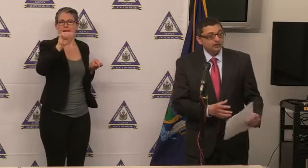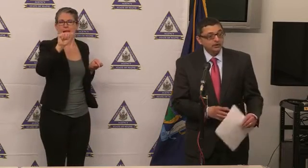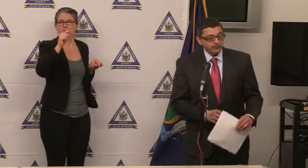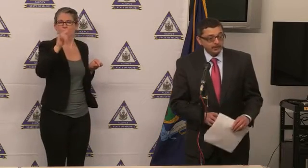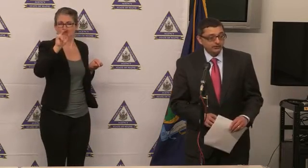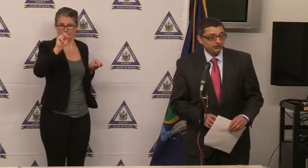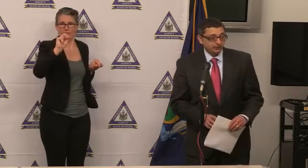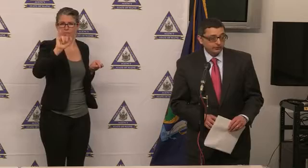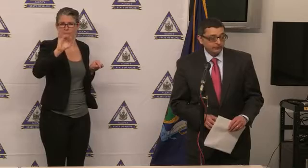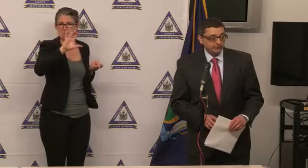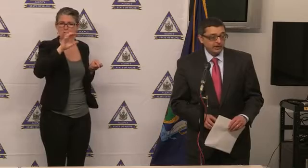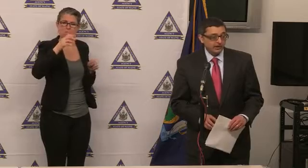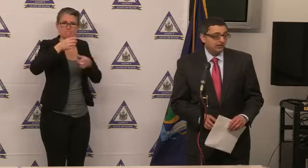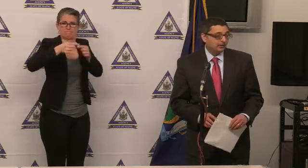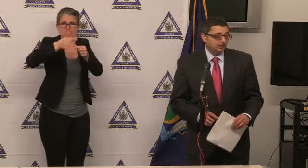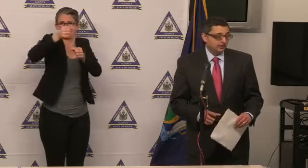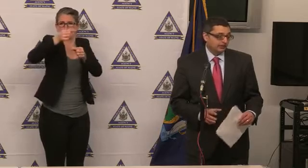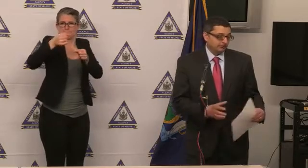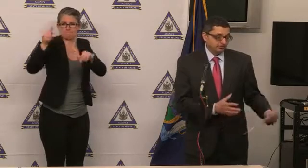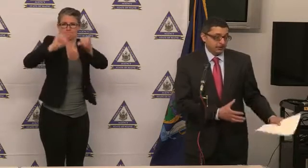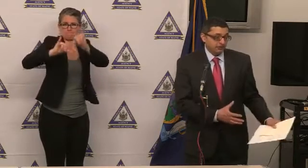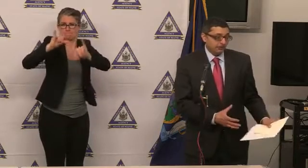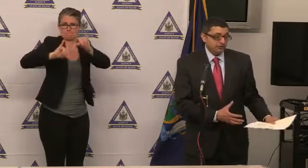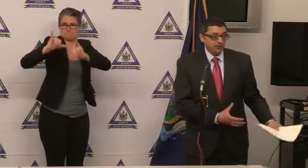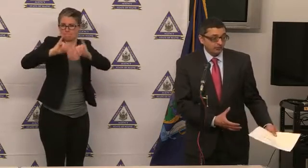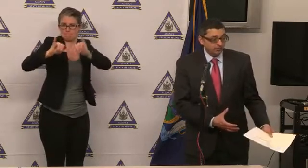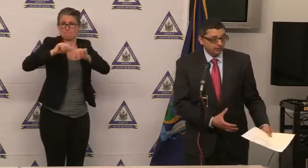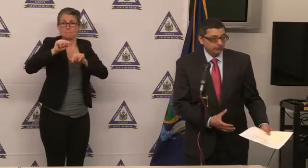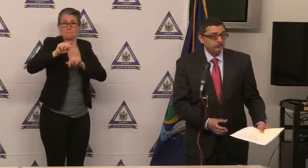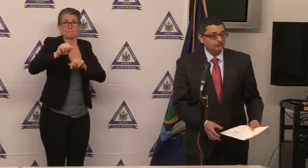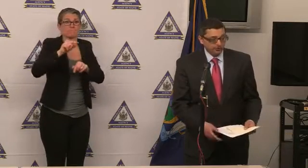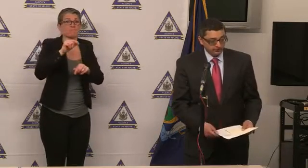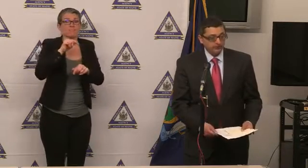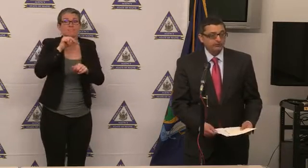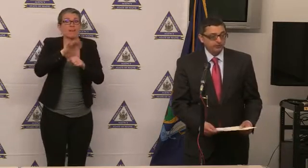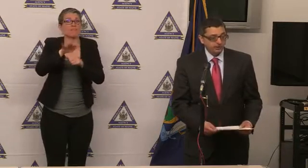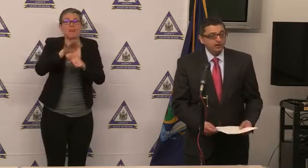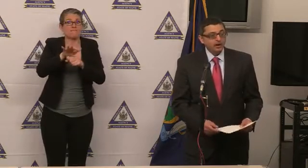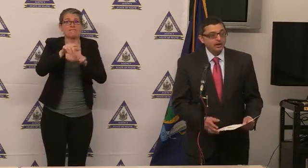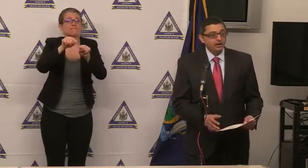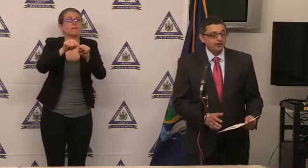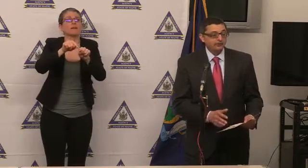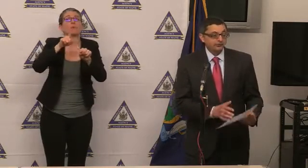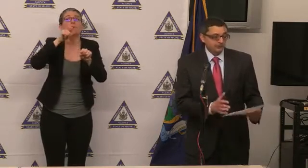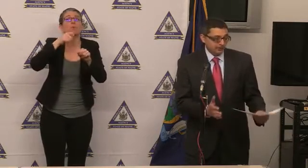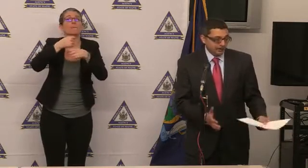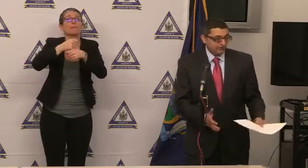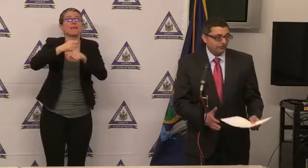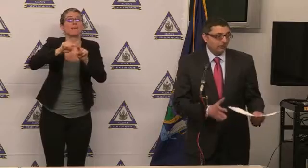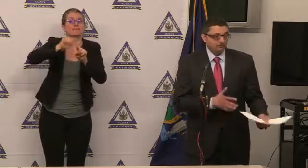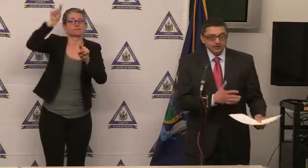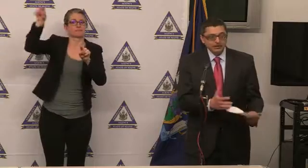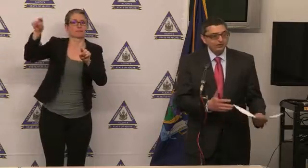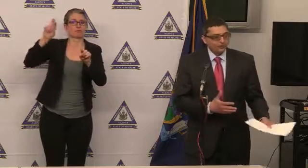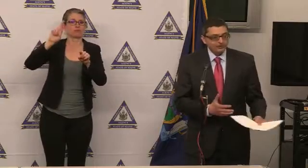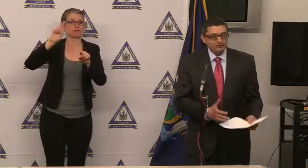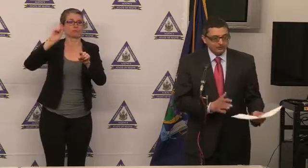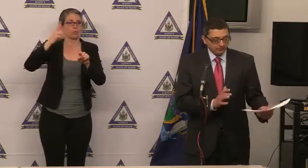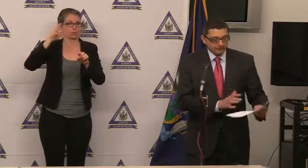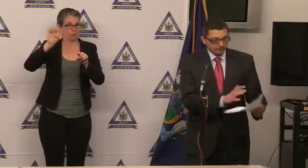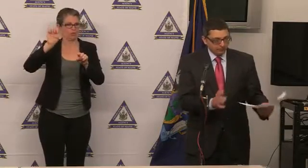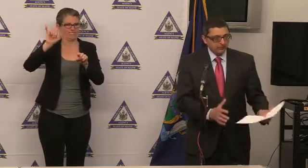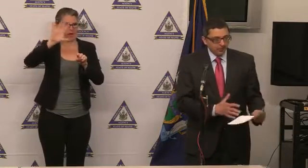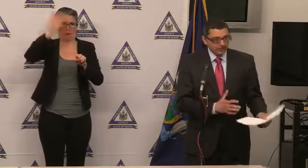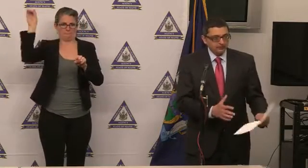chemical that is in short supply, is manufactured by Roche, as it turns out. And again, for reasons